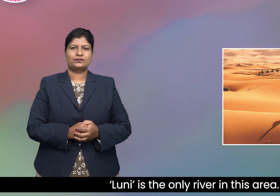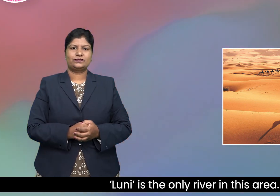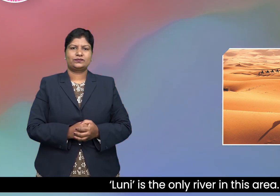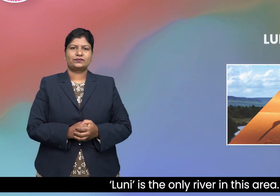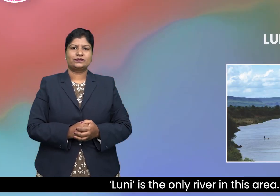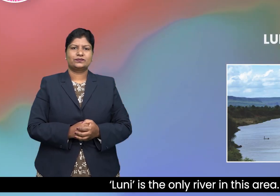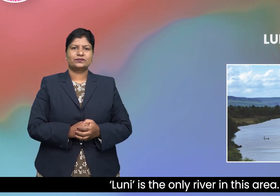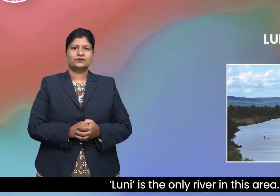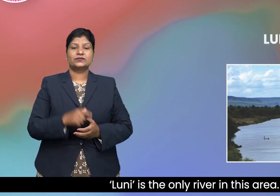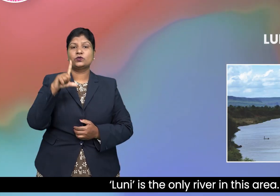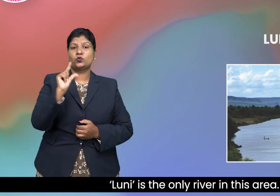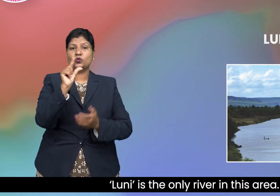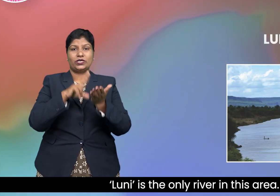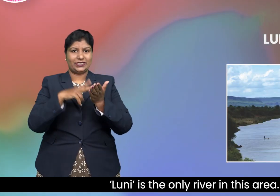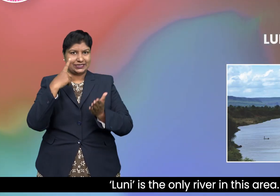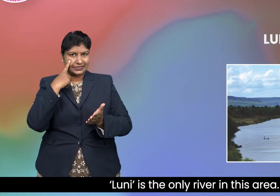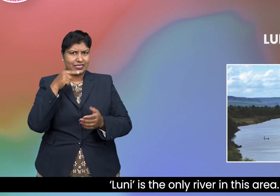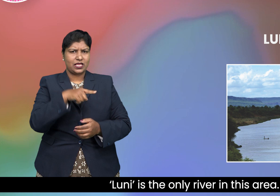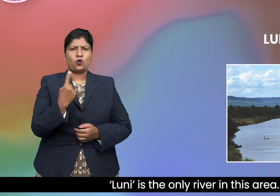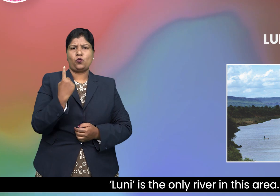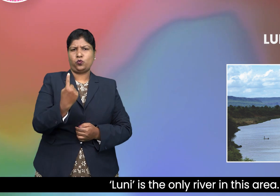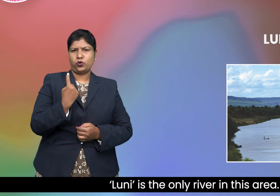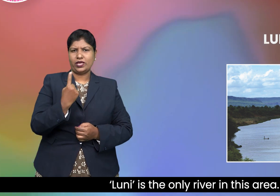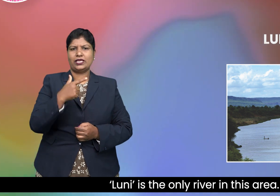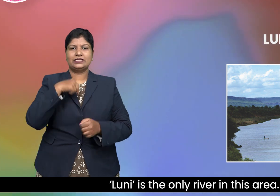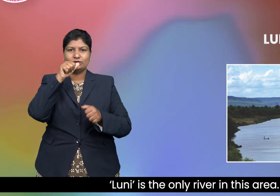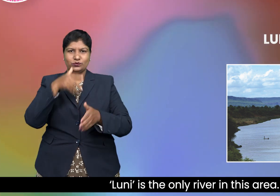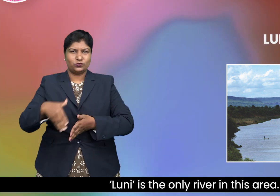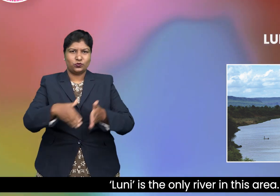Loni is the only river in this area